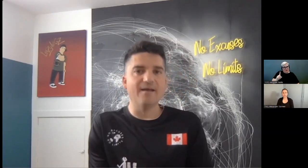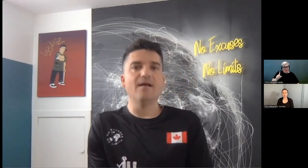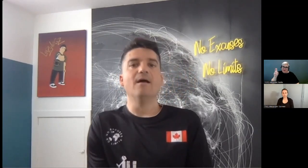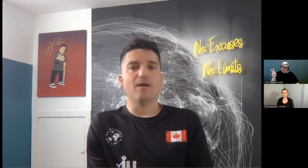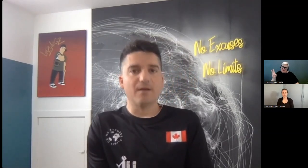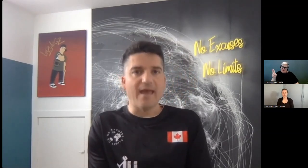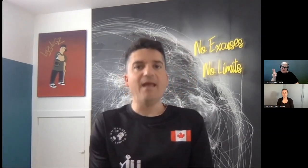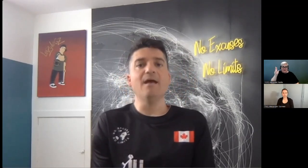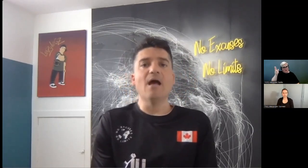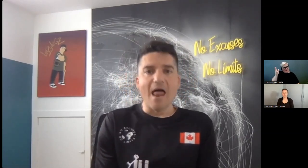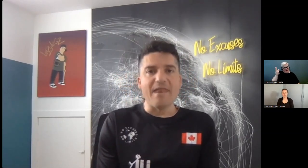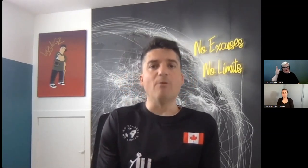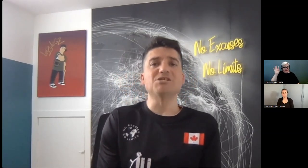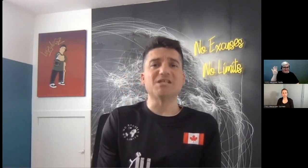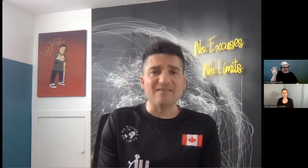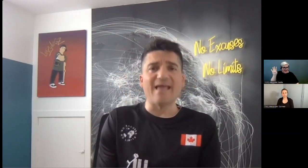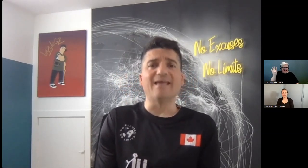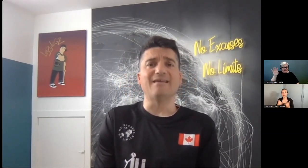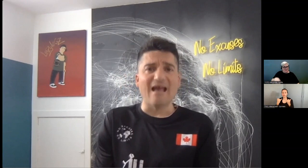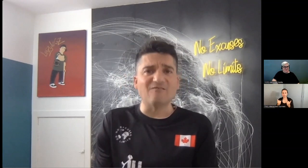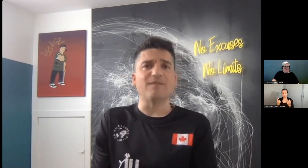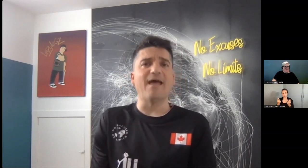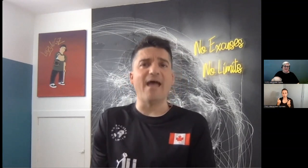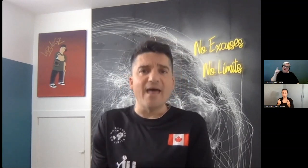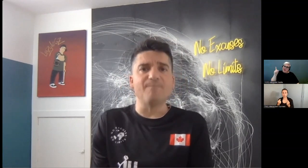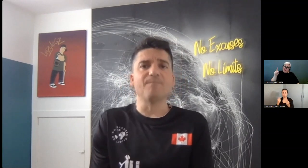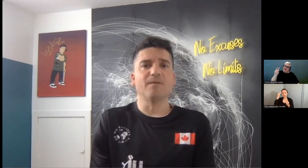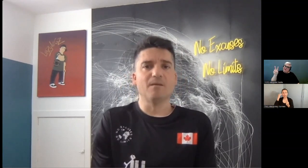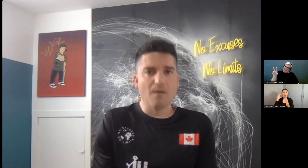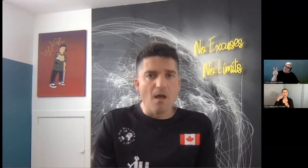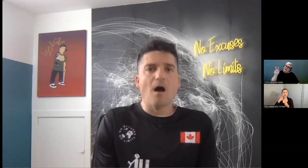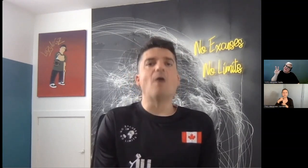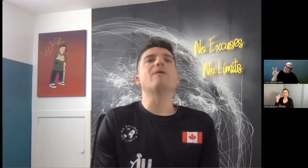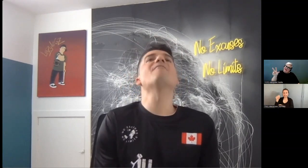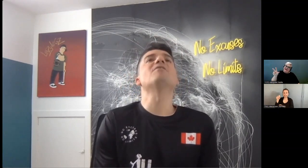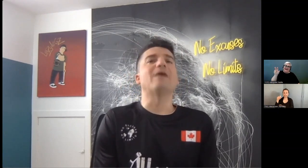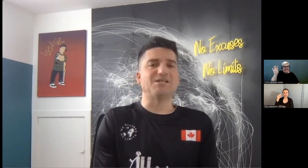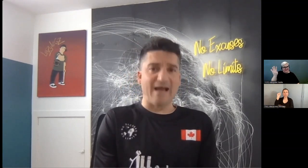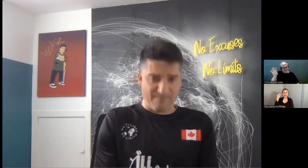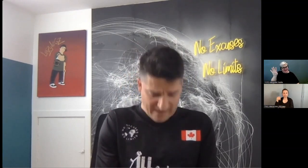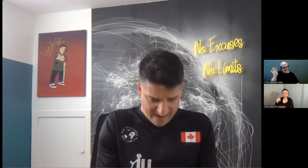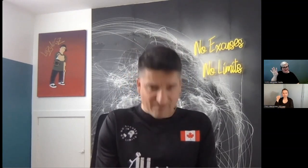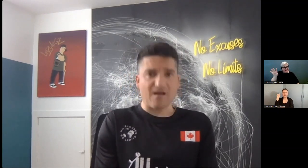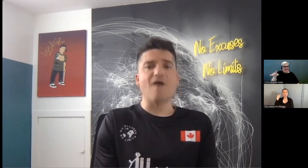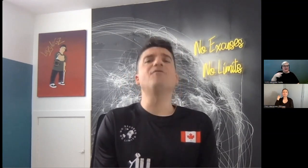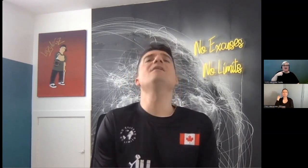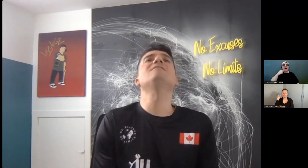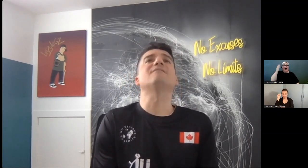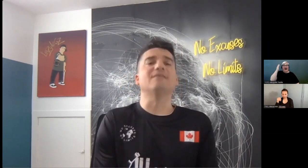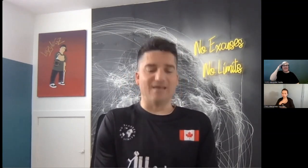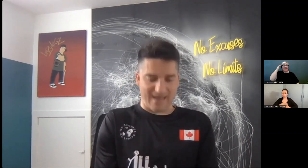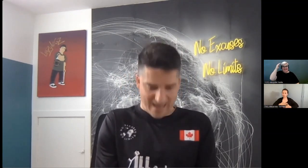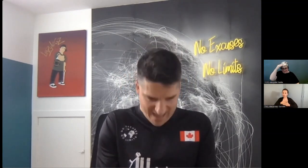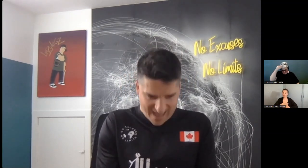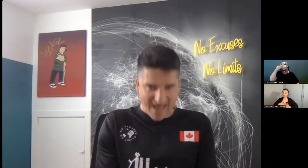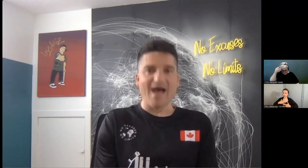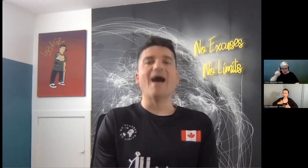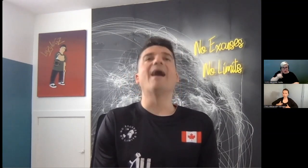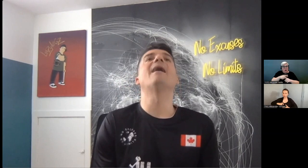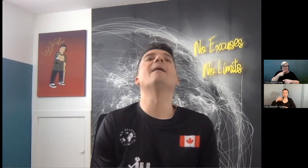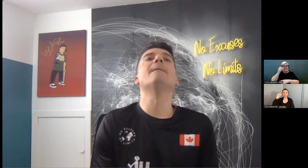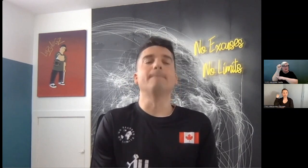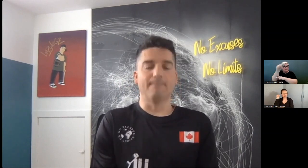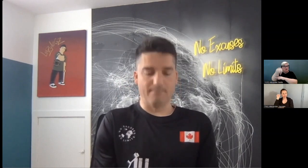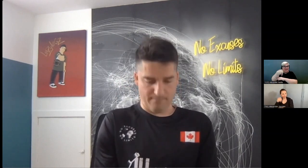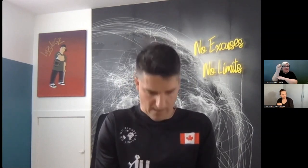Hey. Okay. And now we're just gonna say yes with the head. Are we having a great time today at the conference? Yeah.